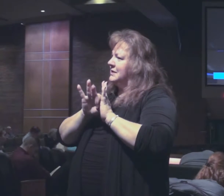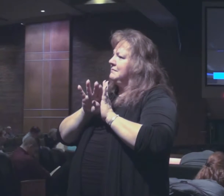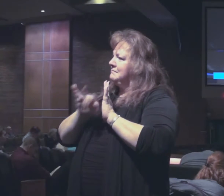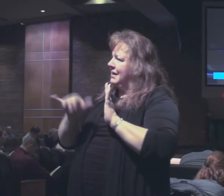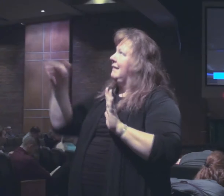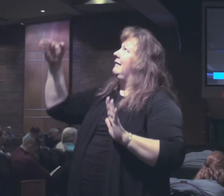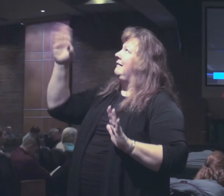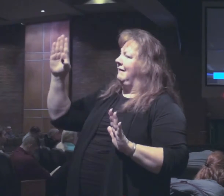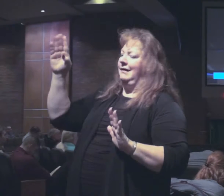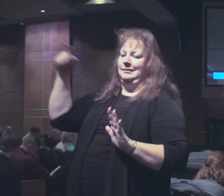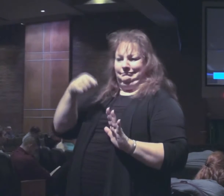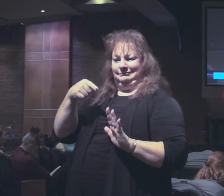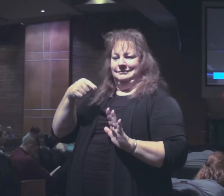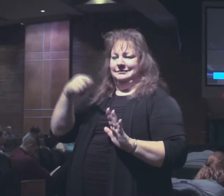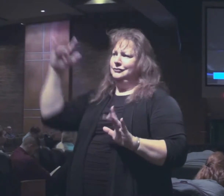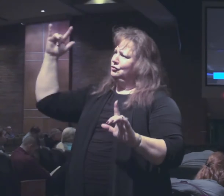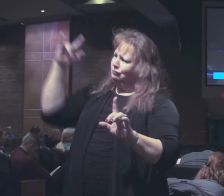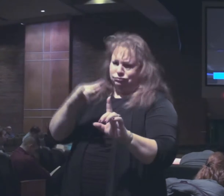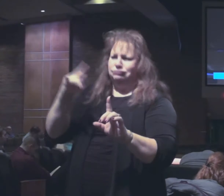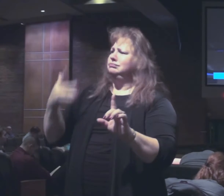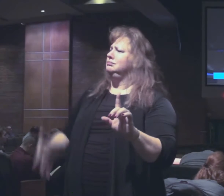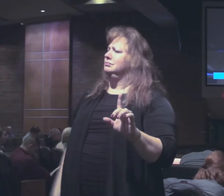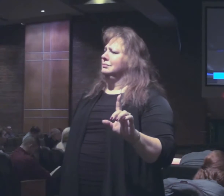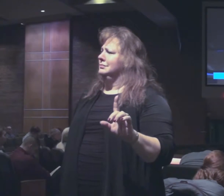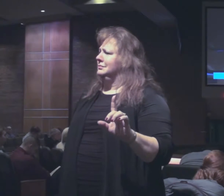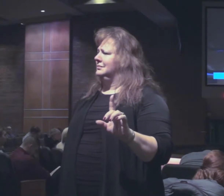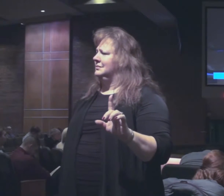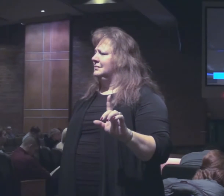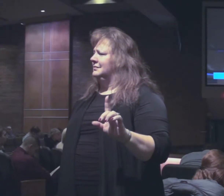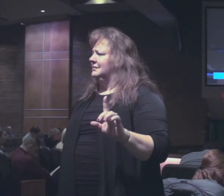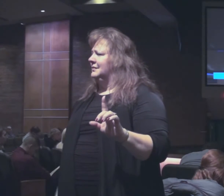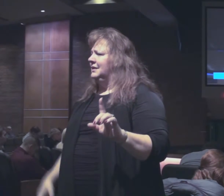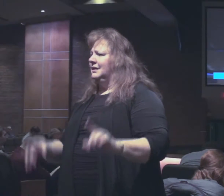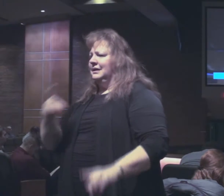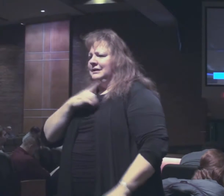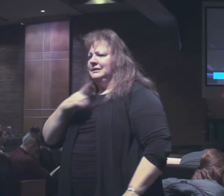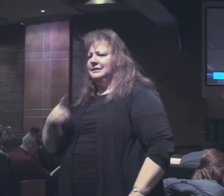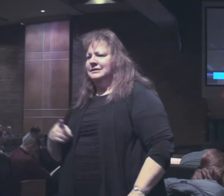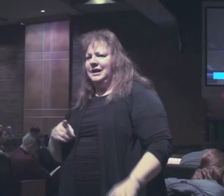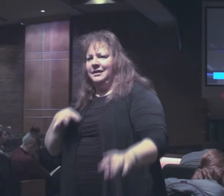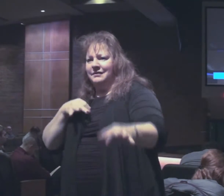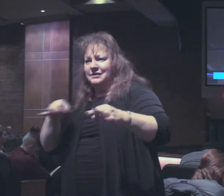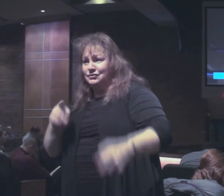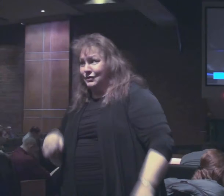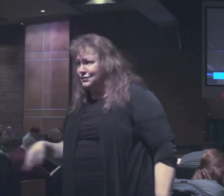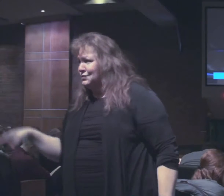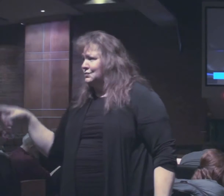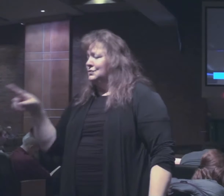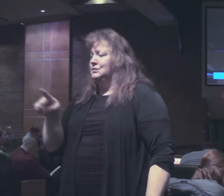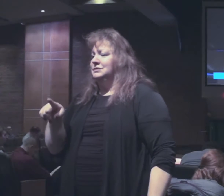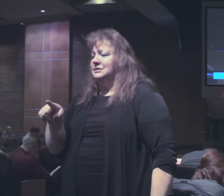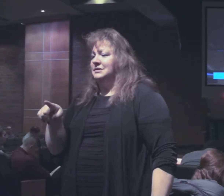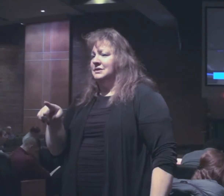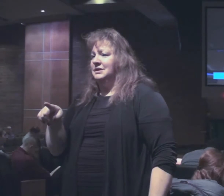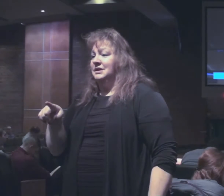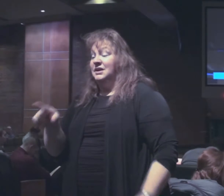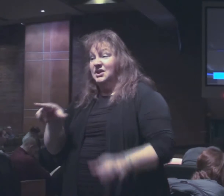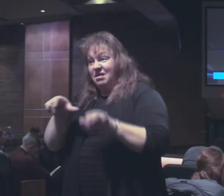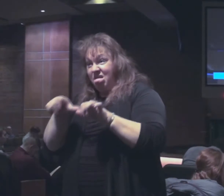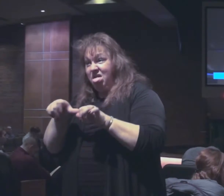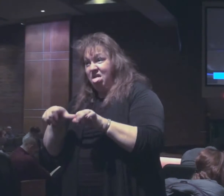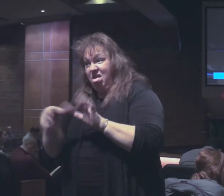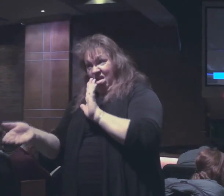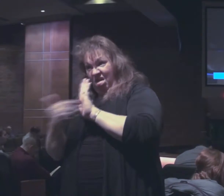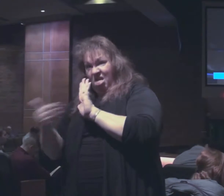God to be the recipient of His love. David's instruction to those who continue